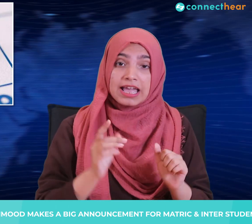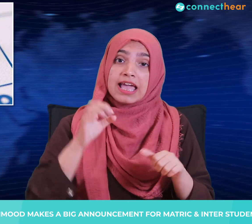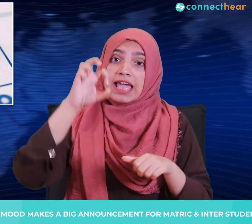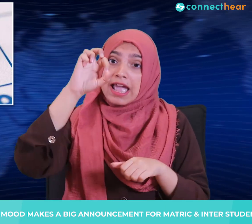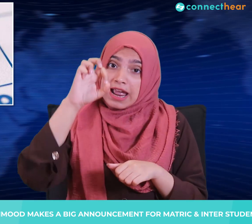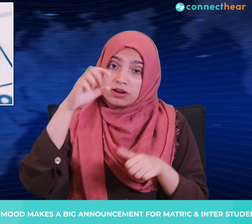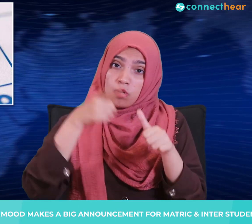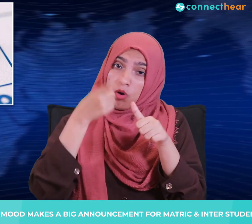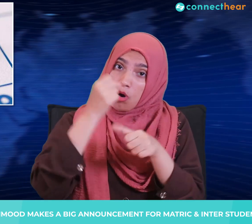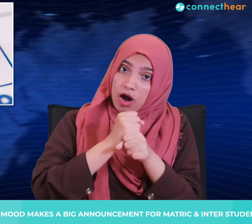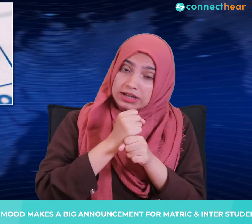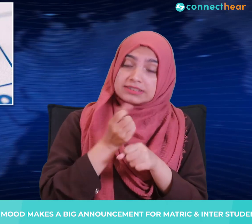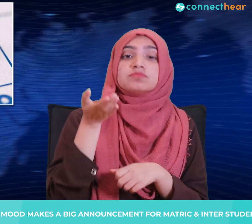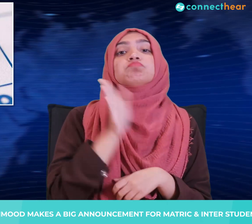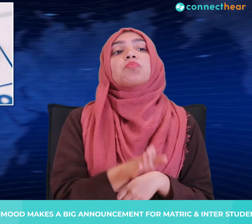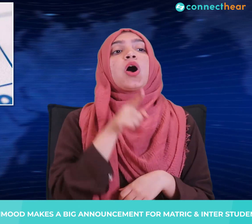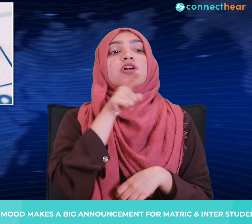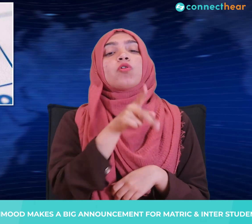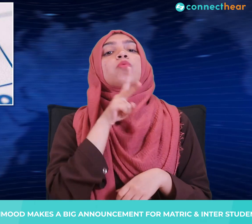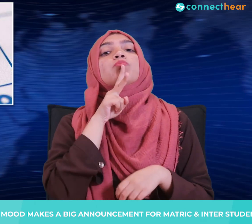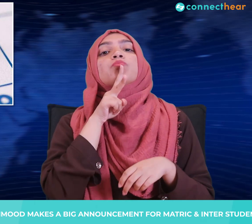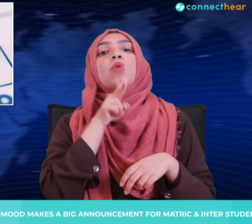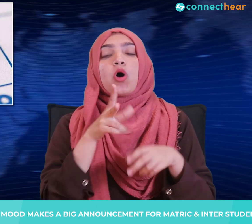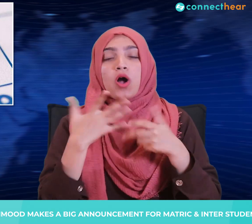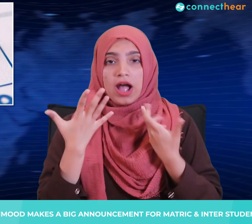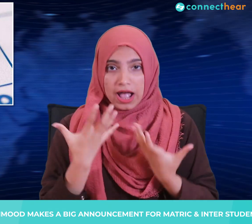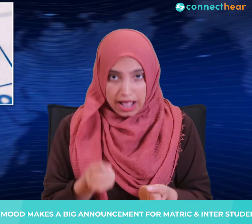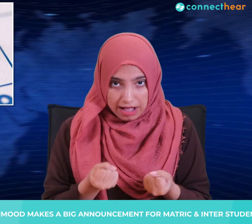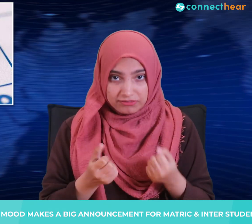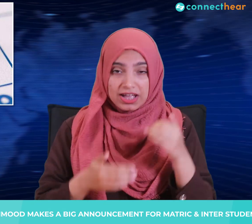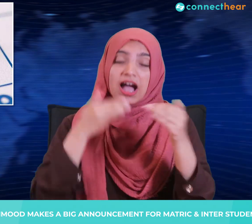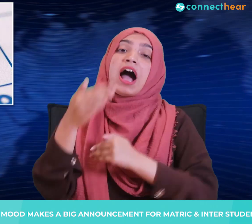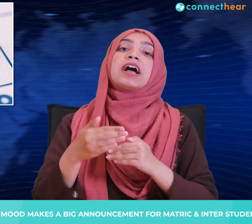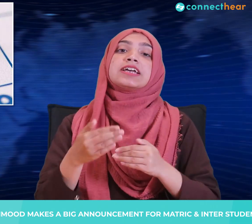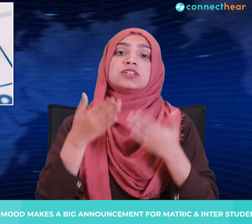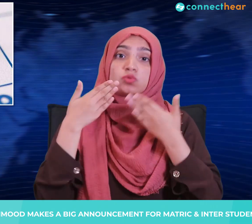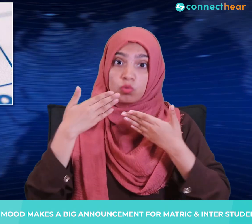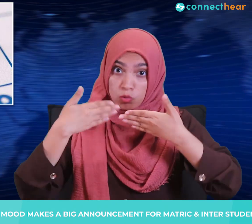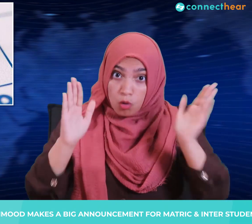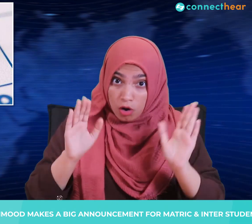and share the reopening schedule for schools with the Education Ministry.